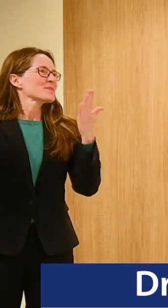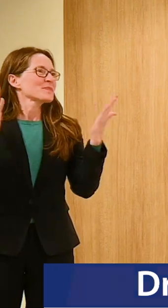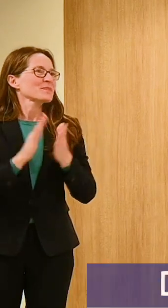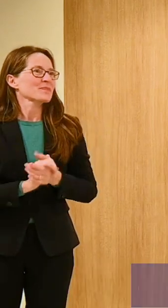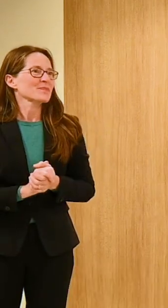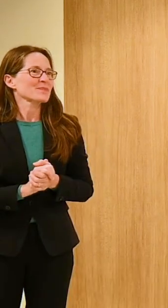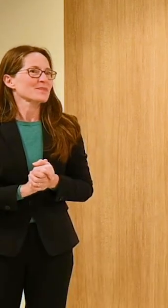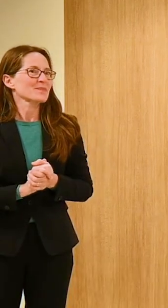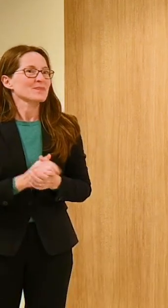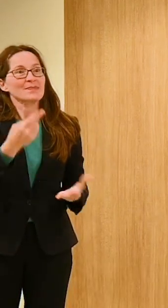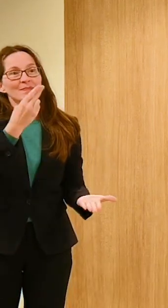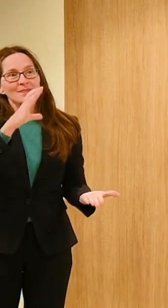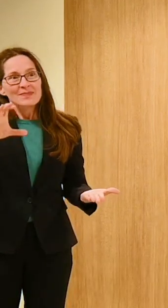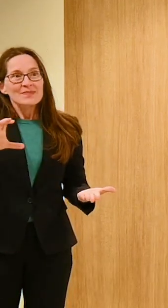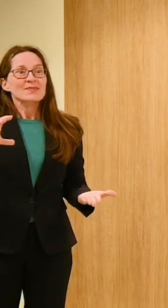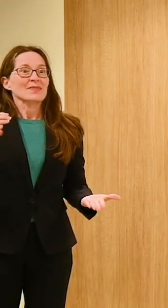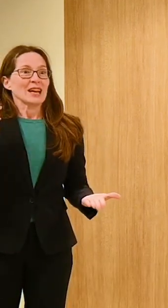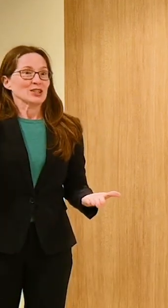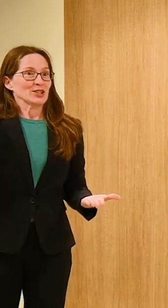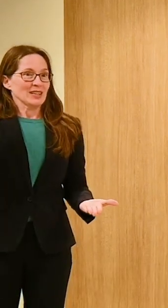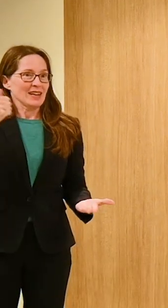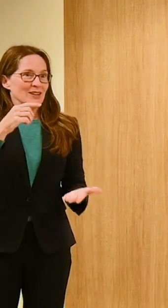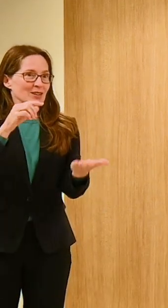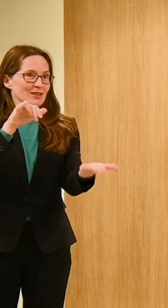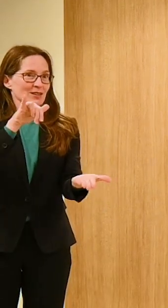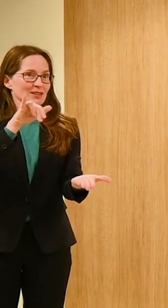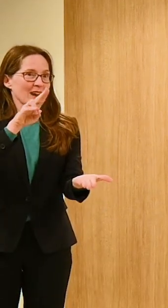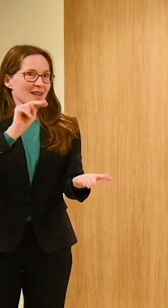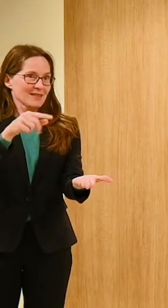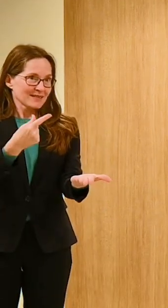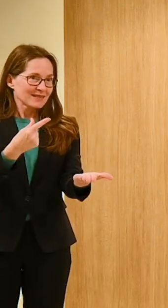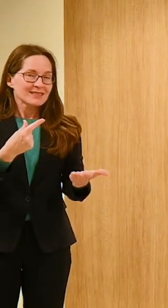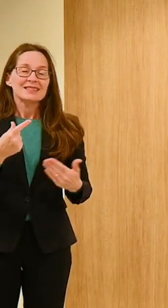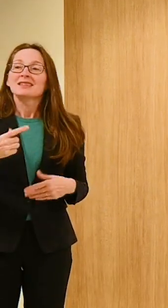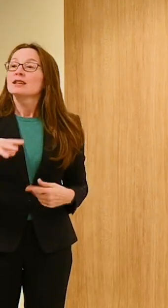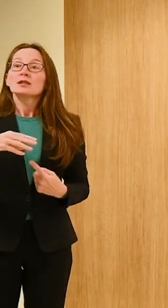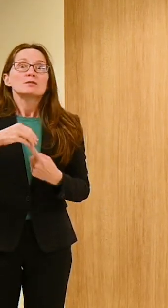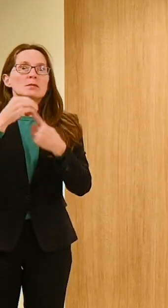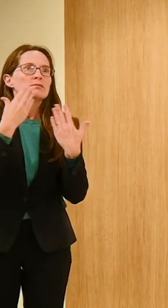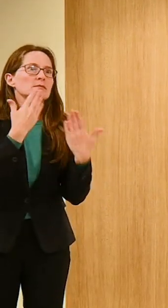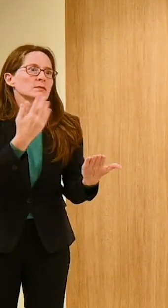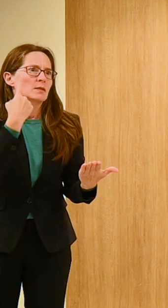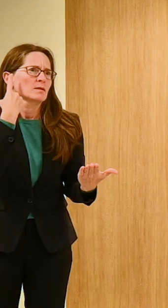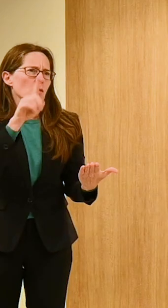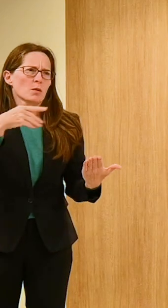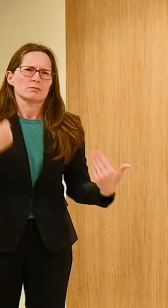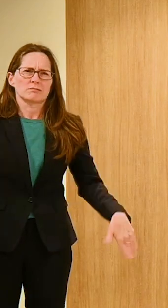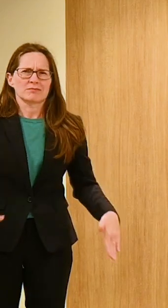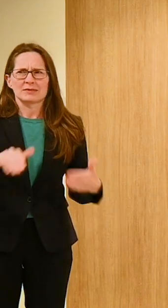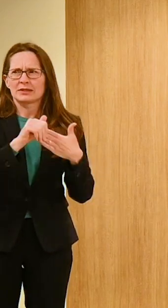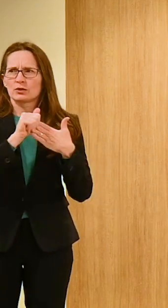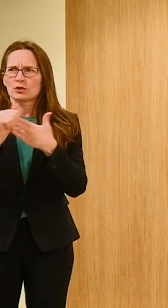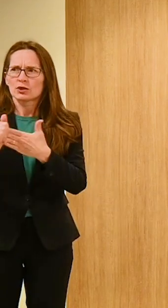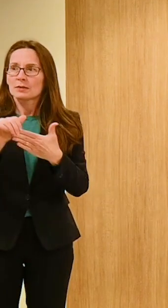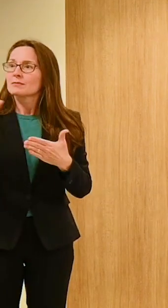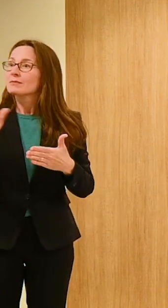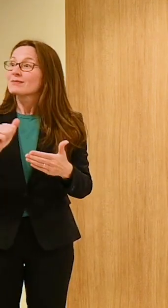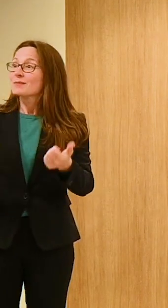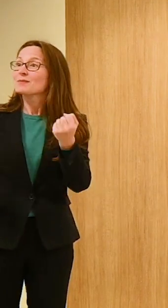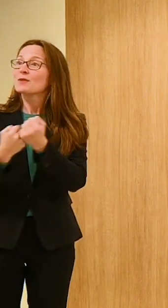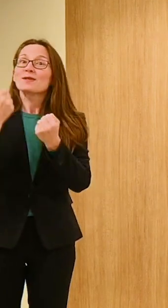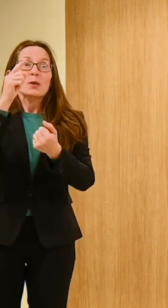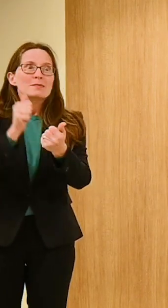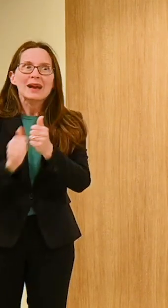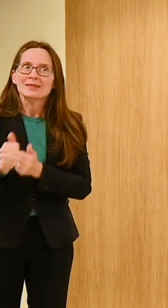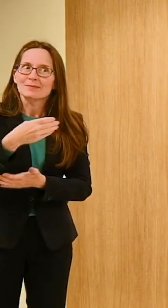County Council Chair Deb Young. I just want to extend special thanks for instrumental leadership and support in passing the budget, which